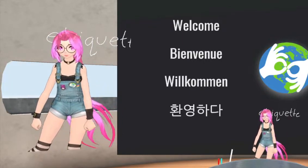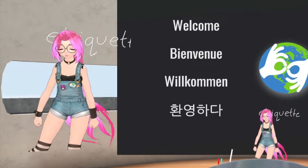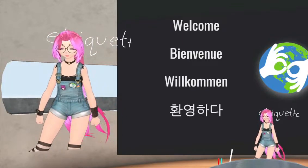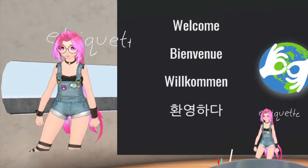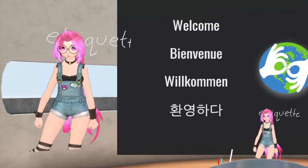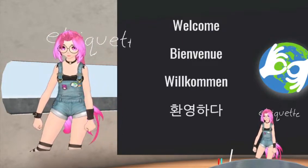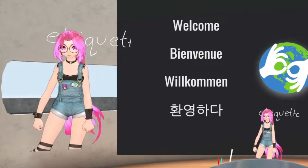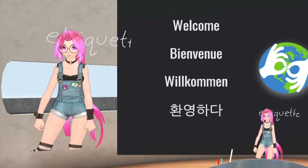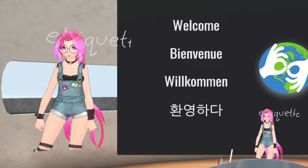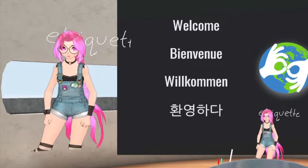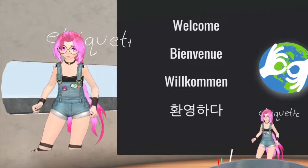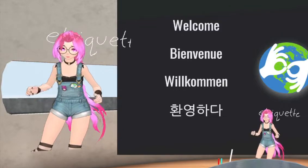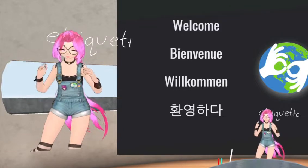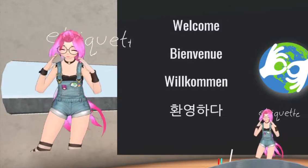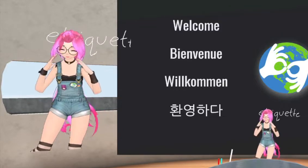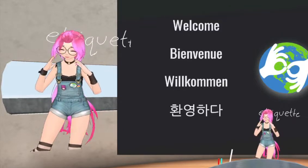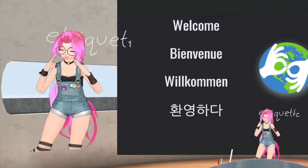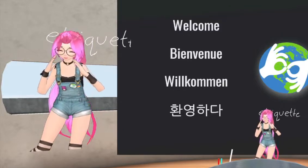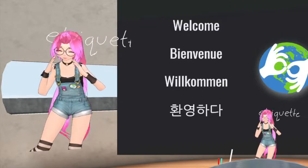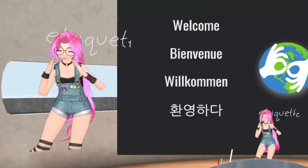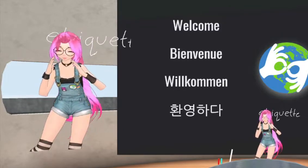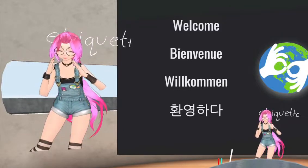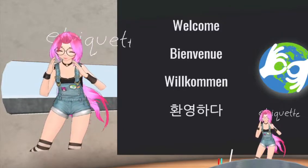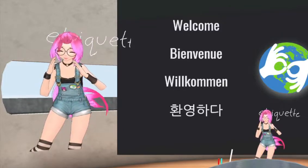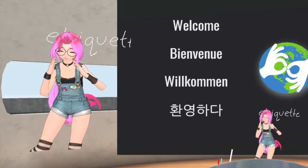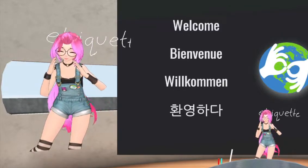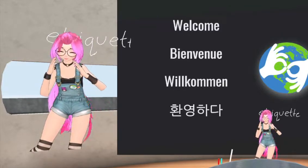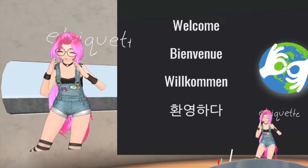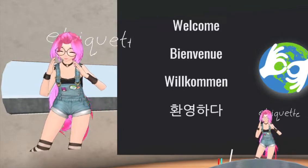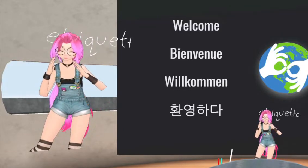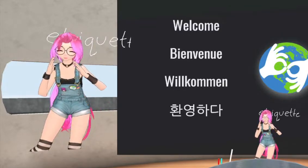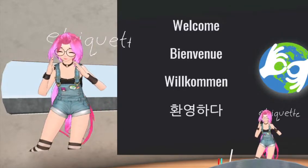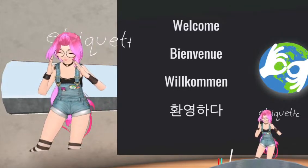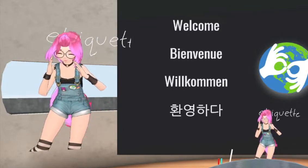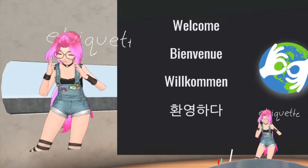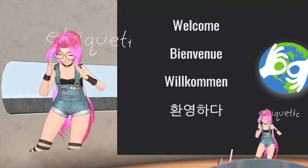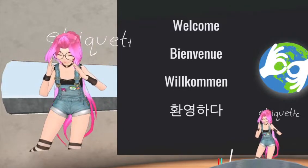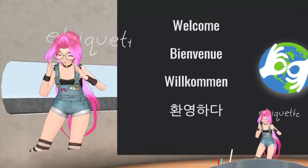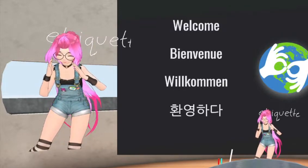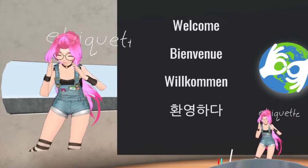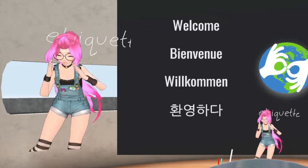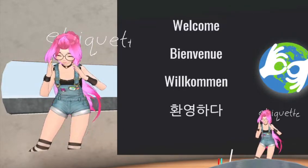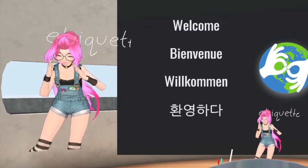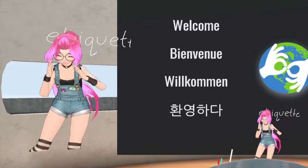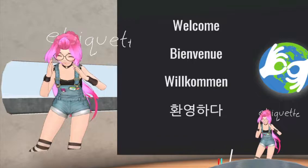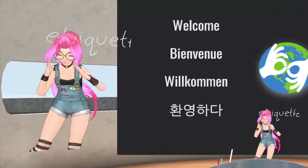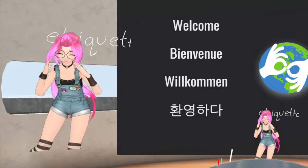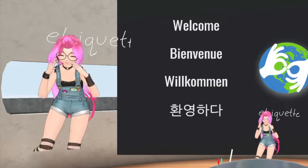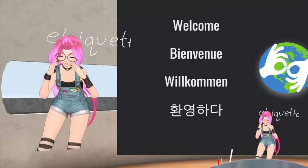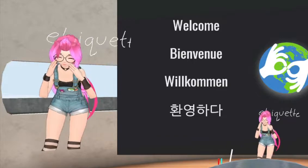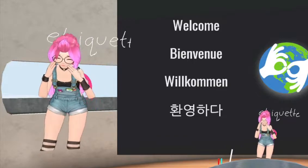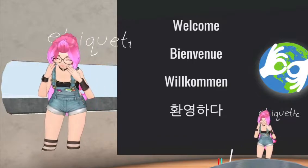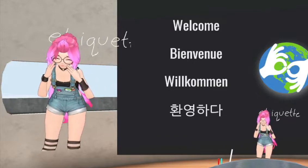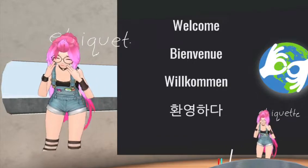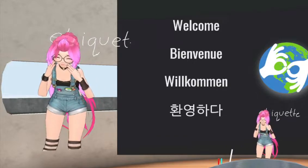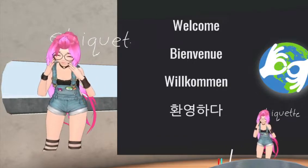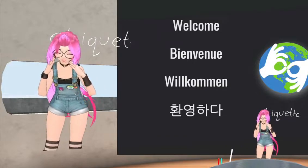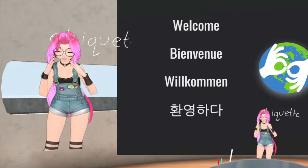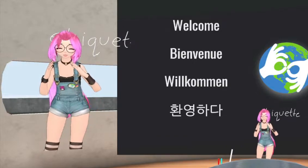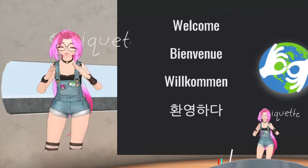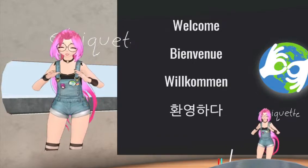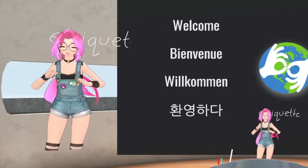where loud noises could actually be really damaging to their eardrums. So it's really great to be conscious and aware